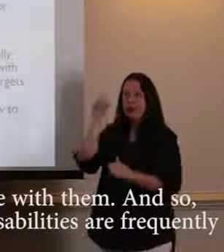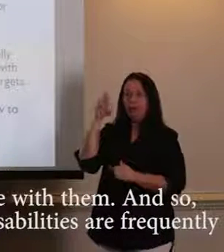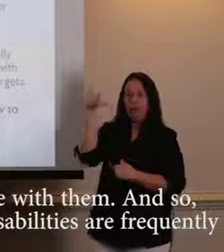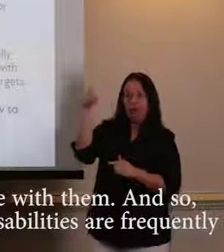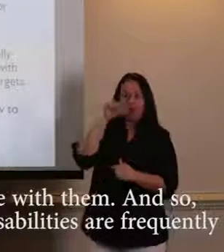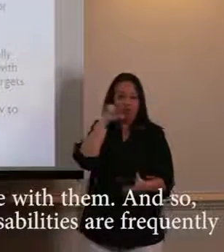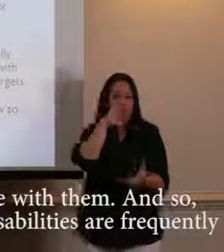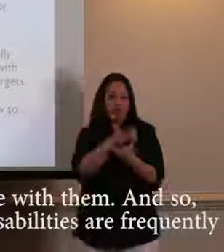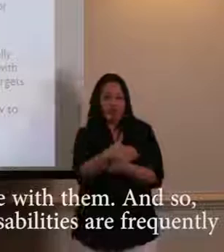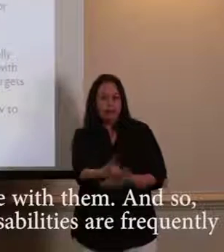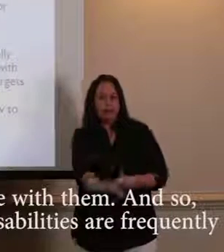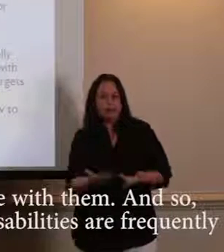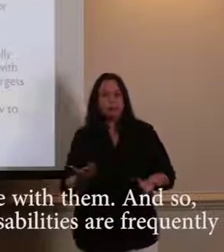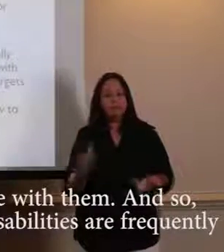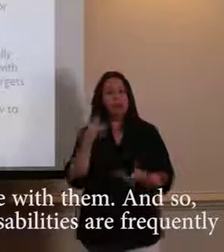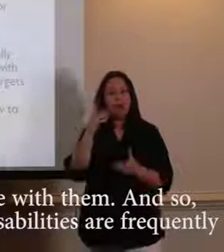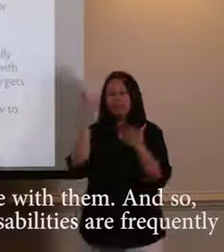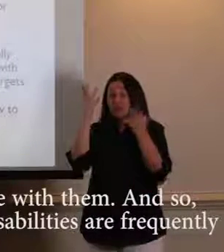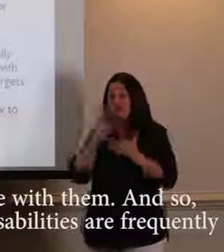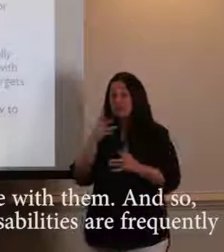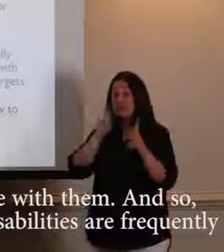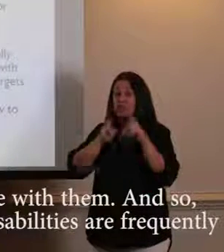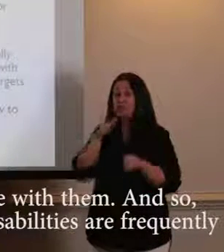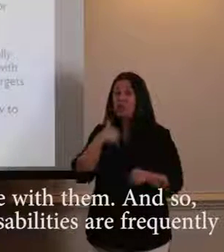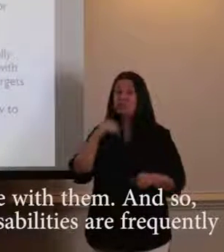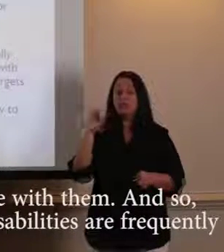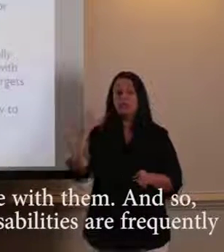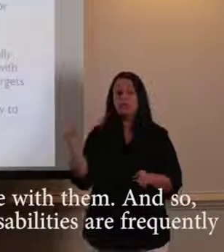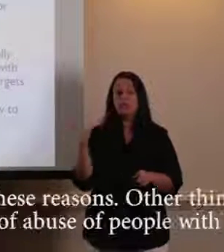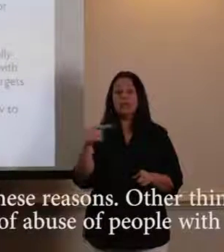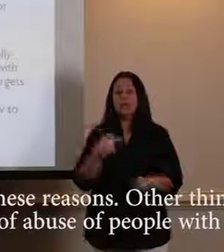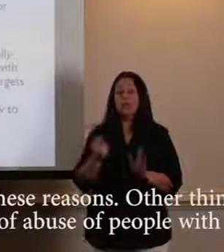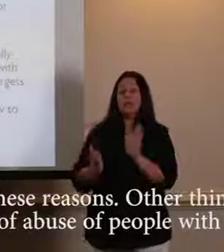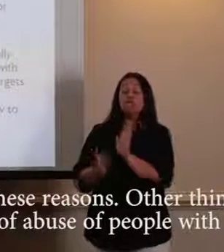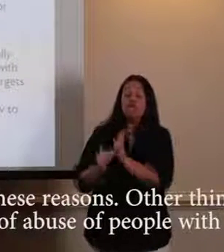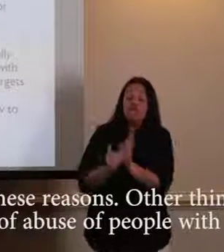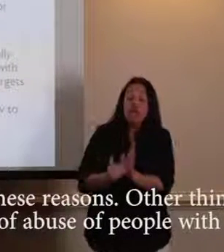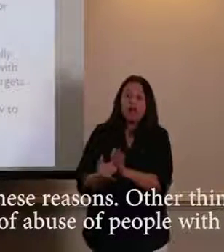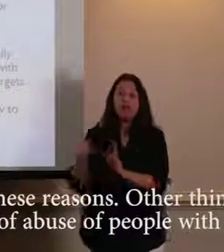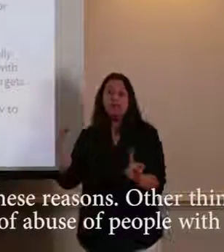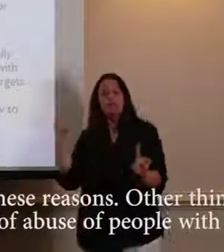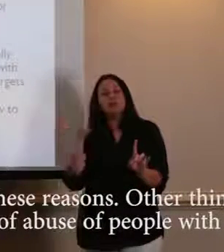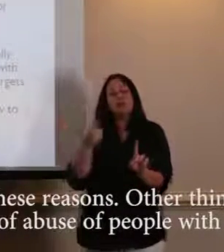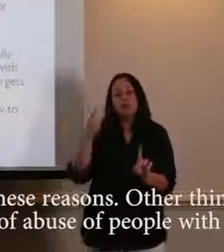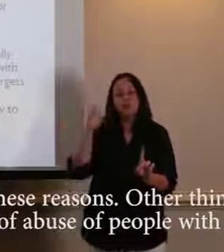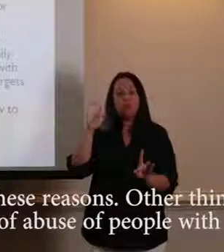so unfortunately, people with disabilities are frequently targeted by perpetrators for these reasons.